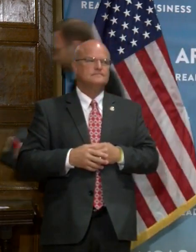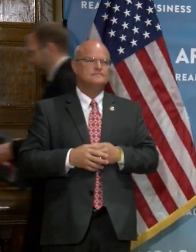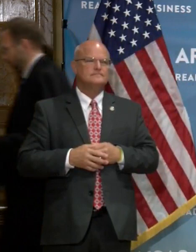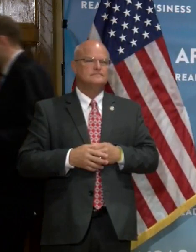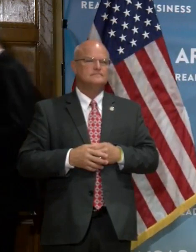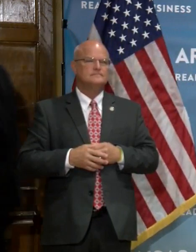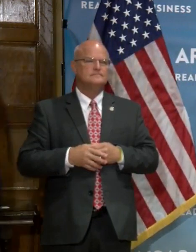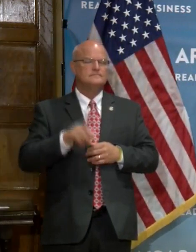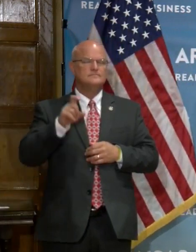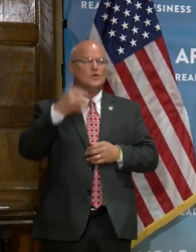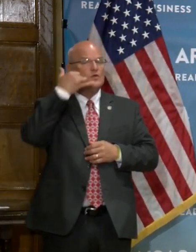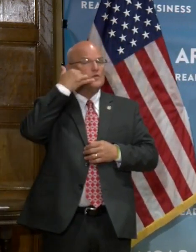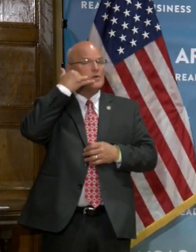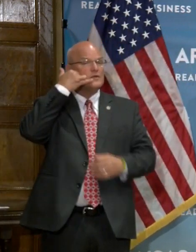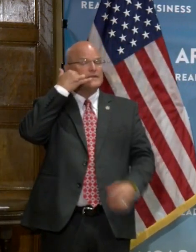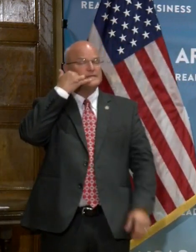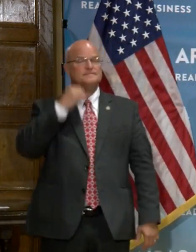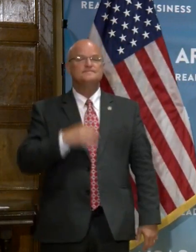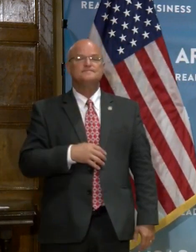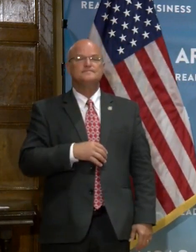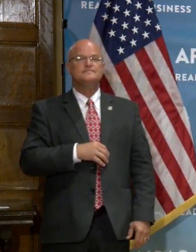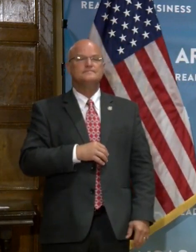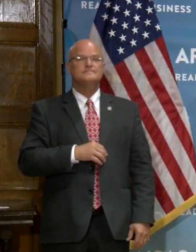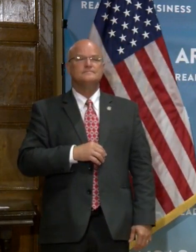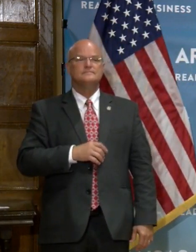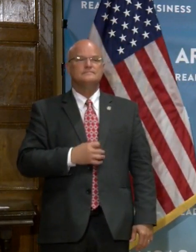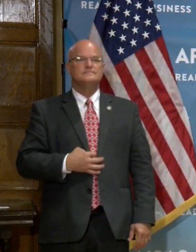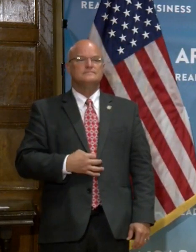Is there any question remotely?